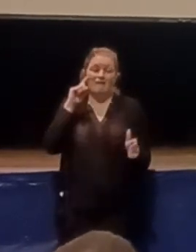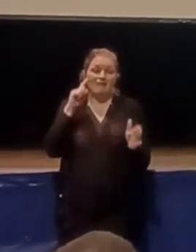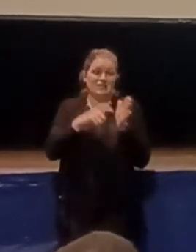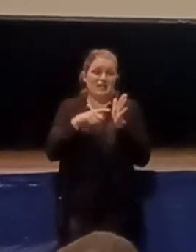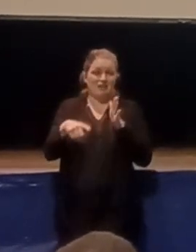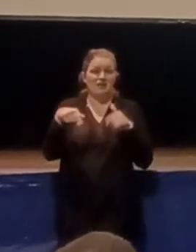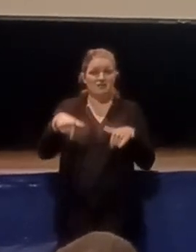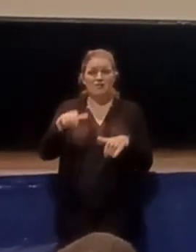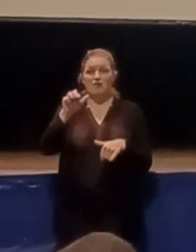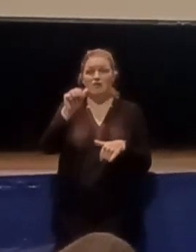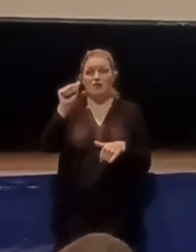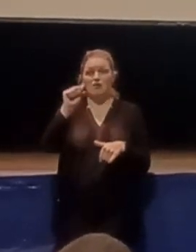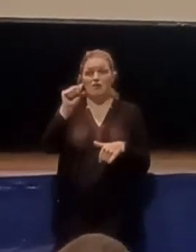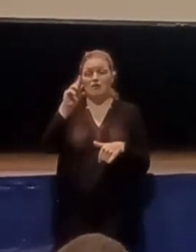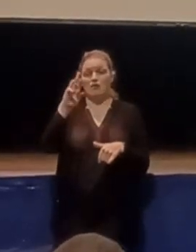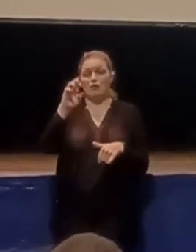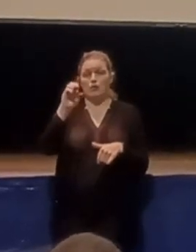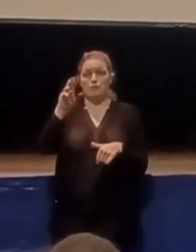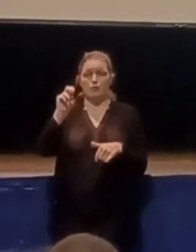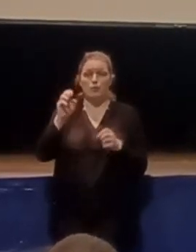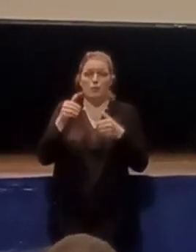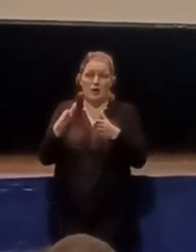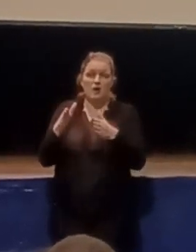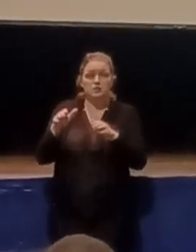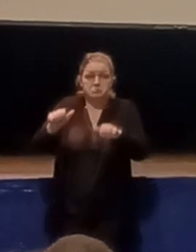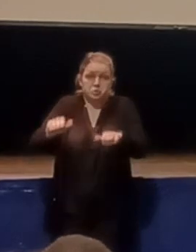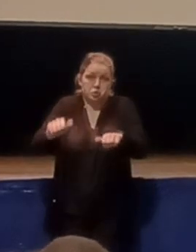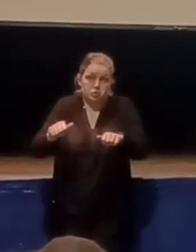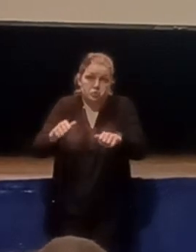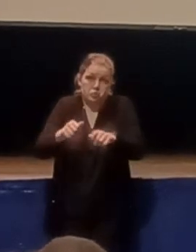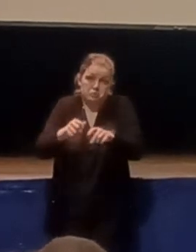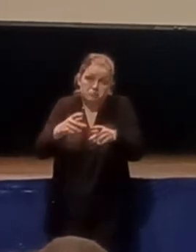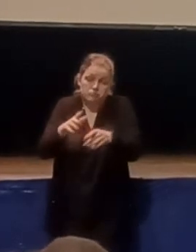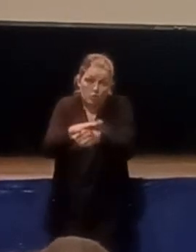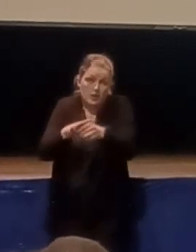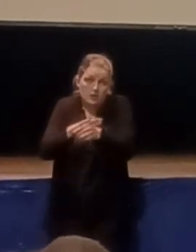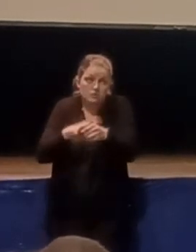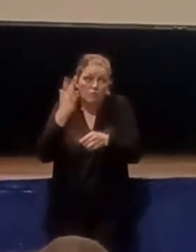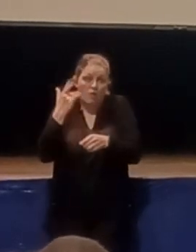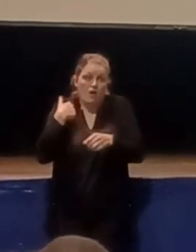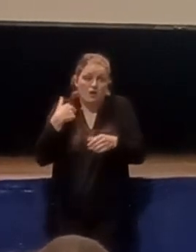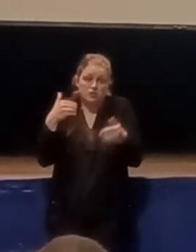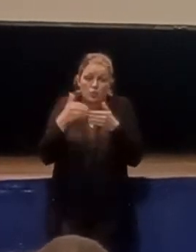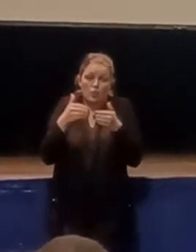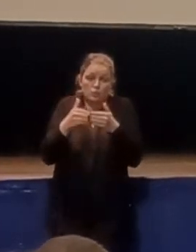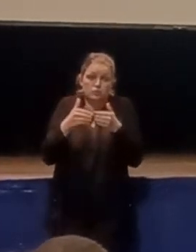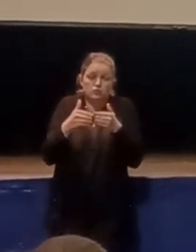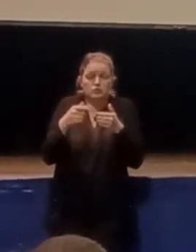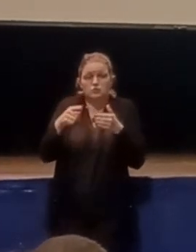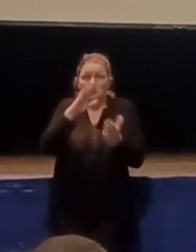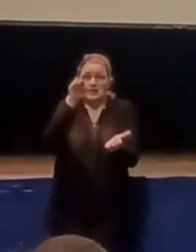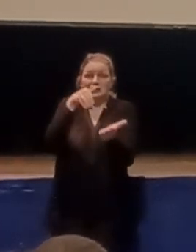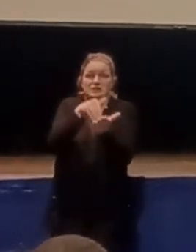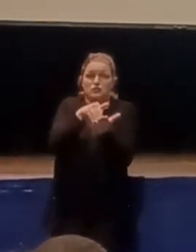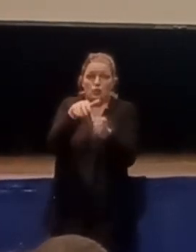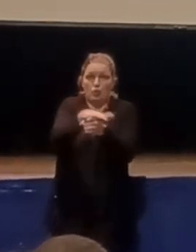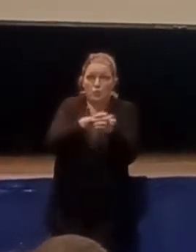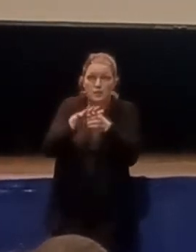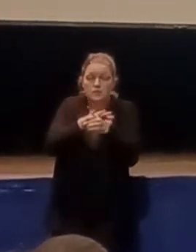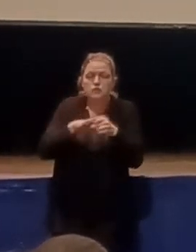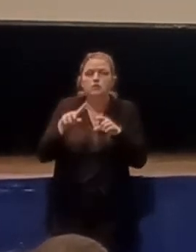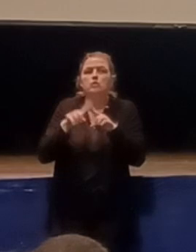potentially ideal location for one of these facilities because of its transit proximity and its central location. And so,